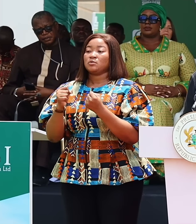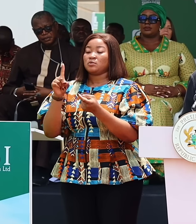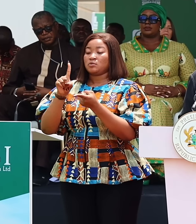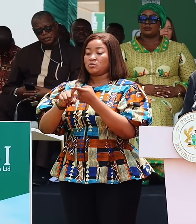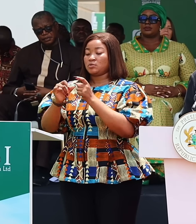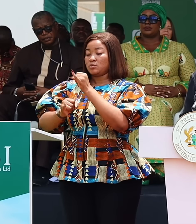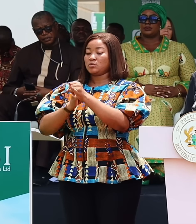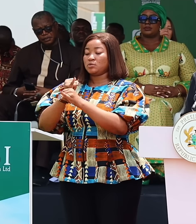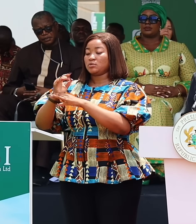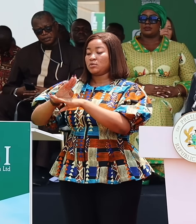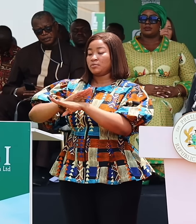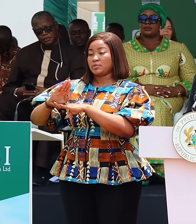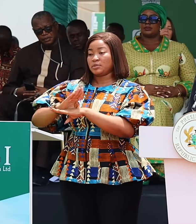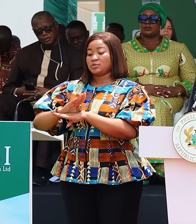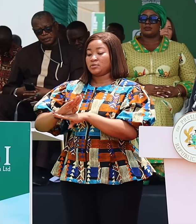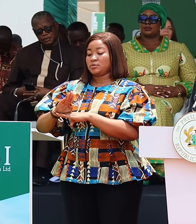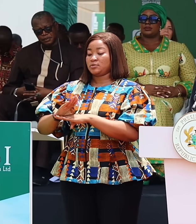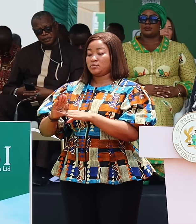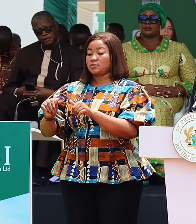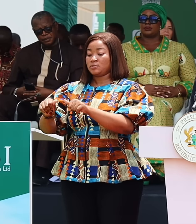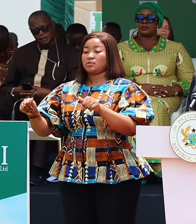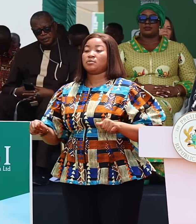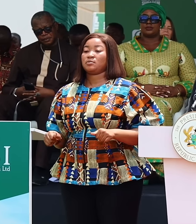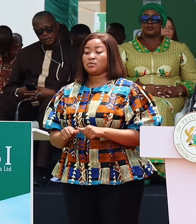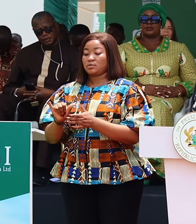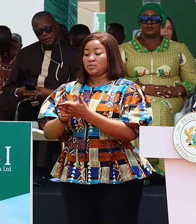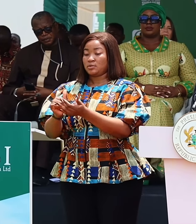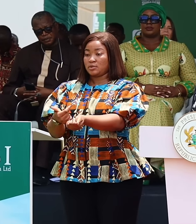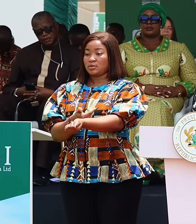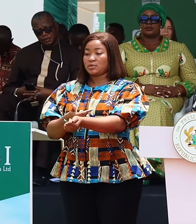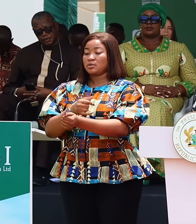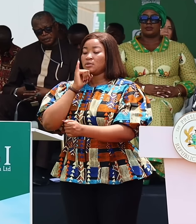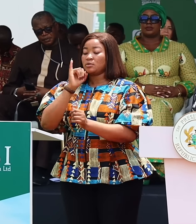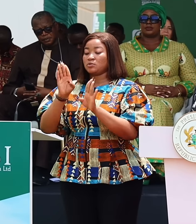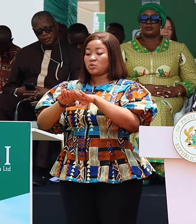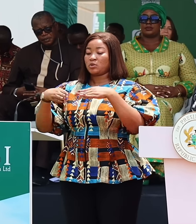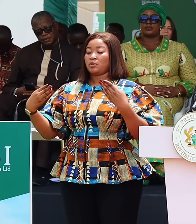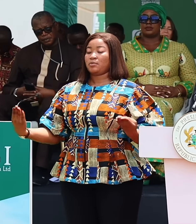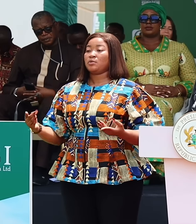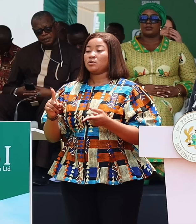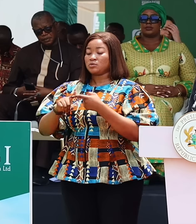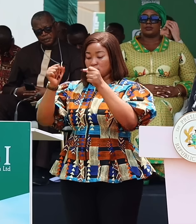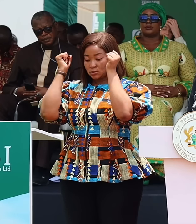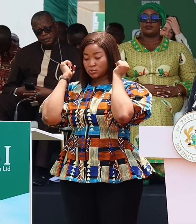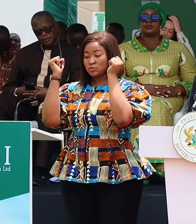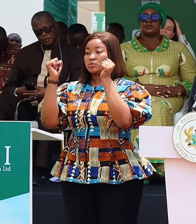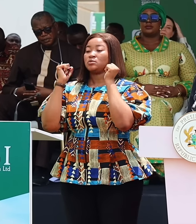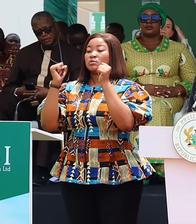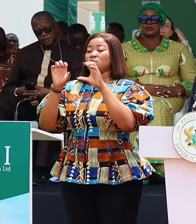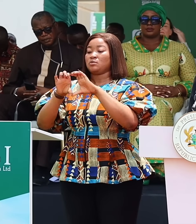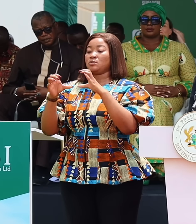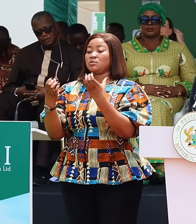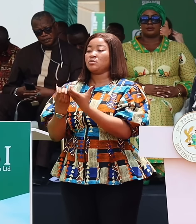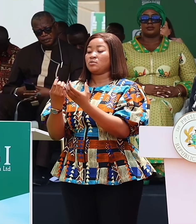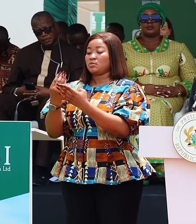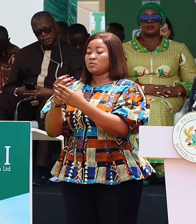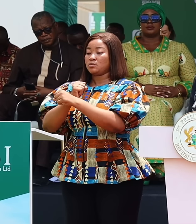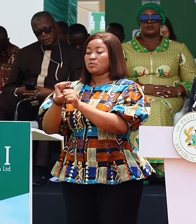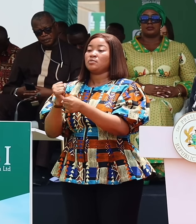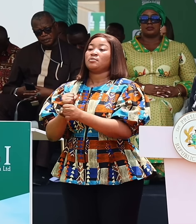the international business community that Ghana is open to serious industrial investment.